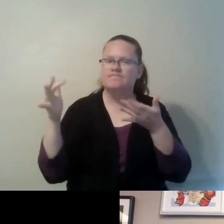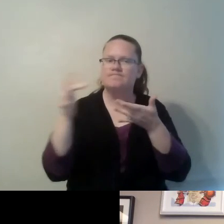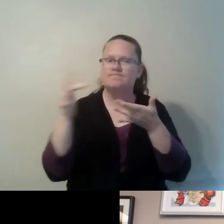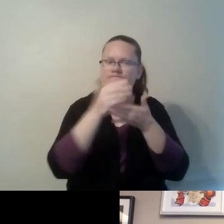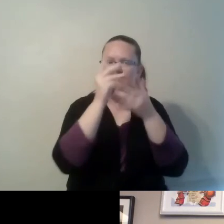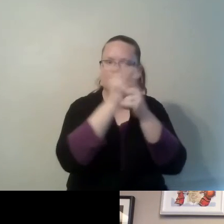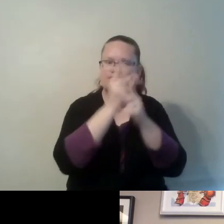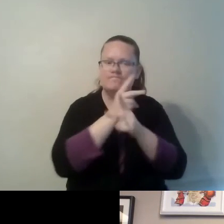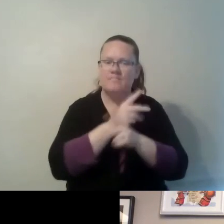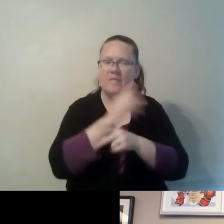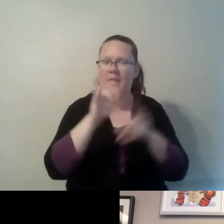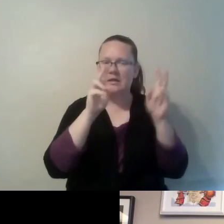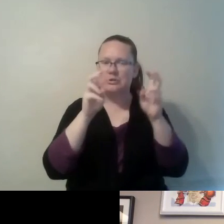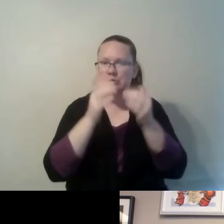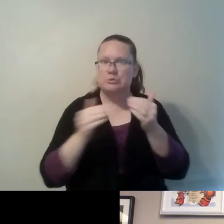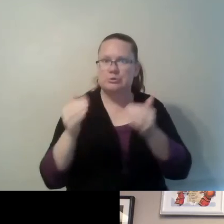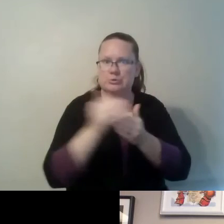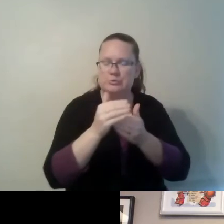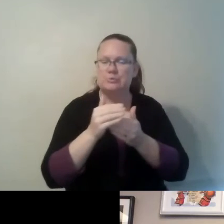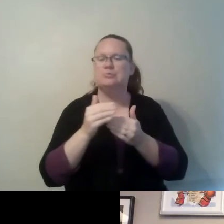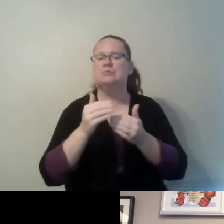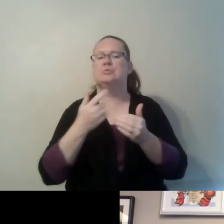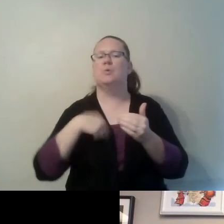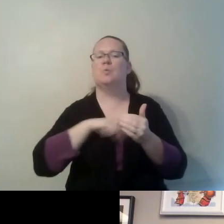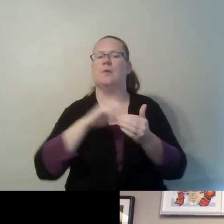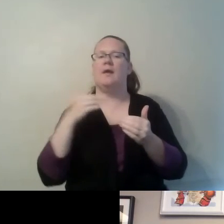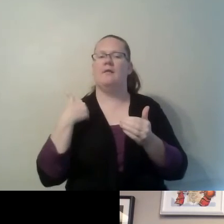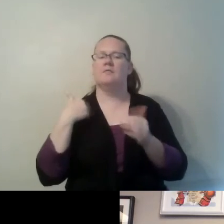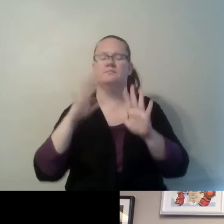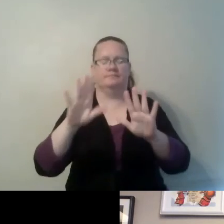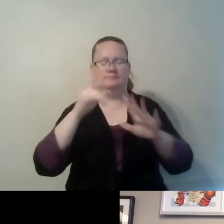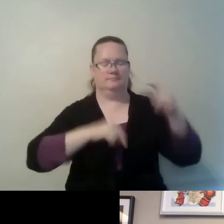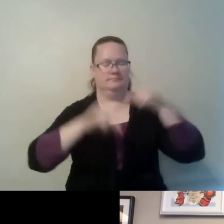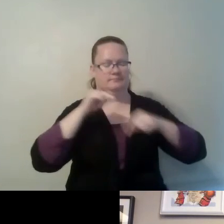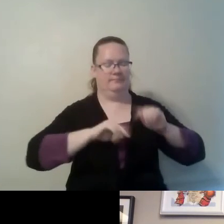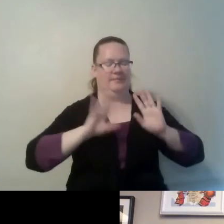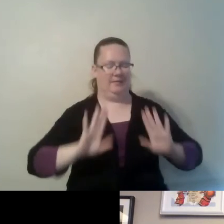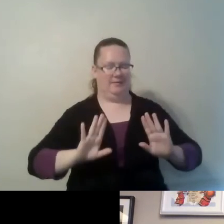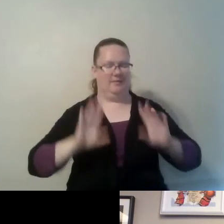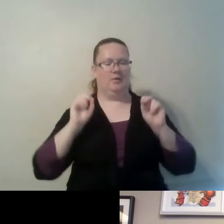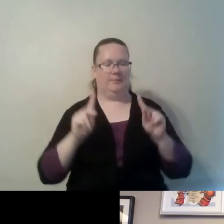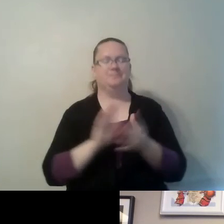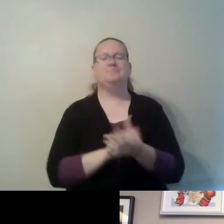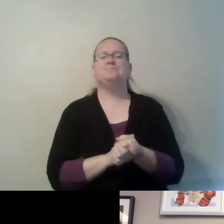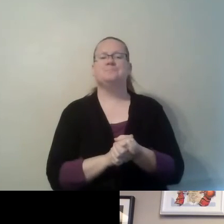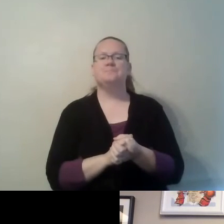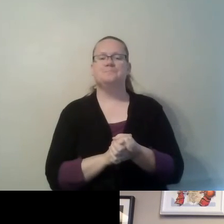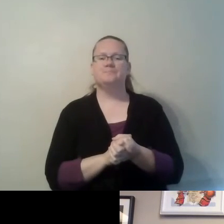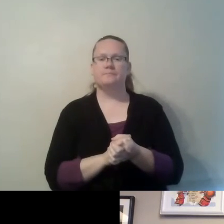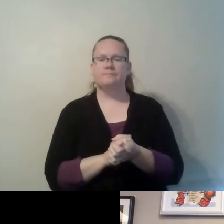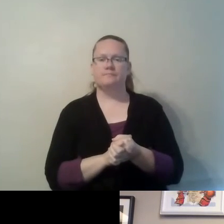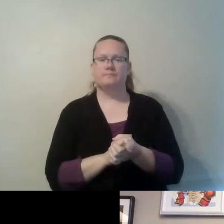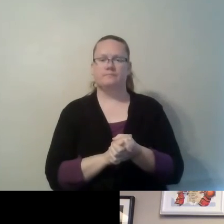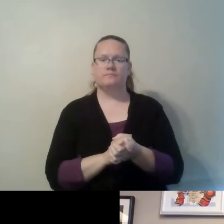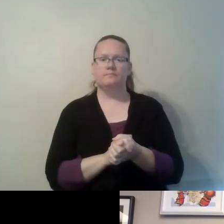issue. What we're doing is we got whole. Let me take a step back. I'm sorry. So as we're trying to do these